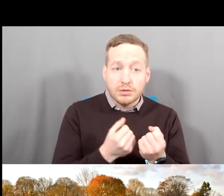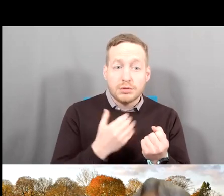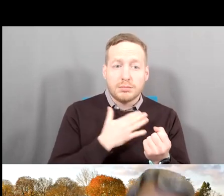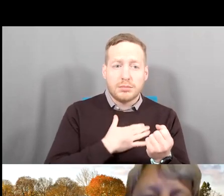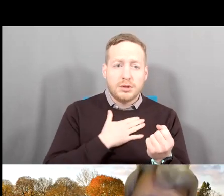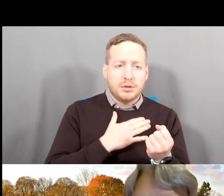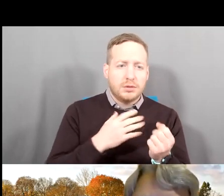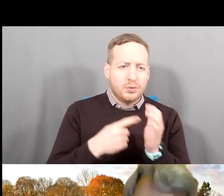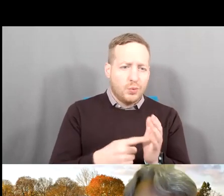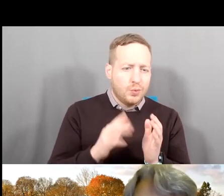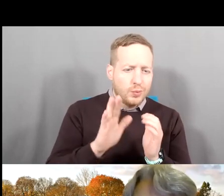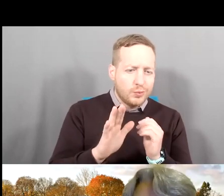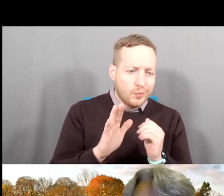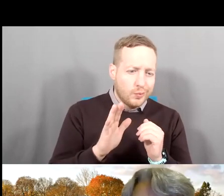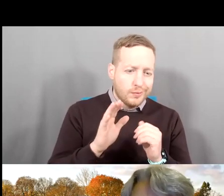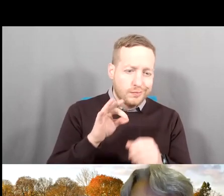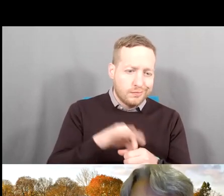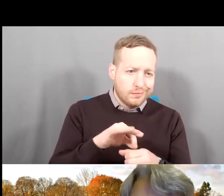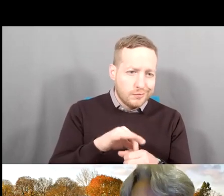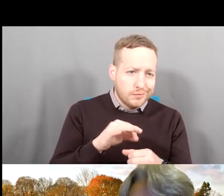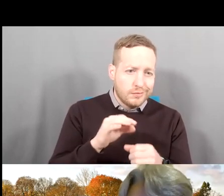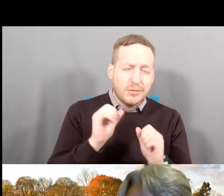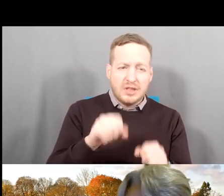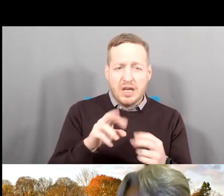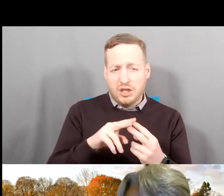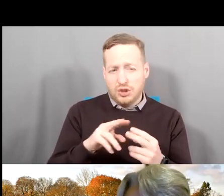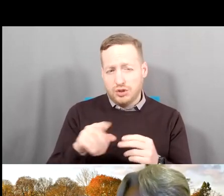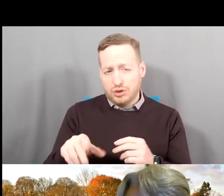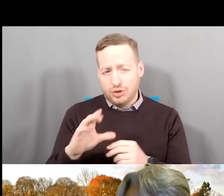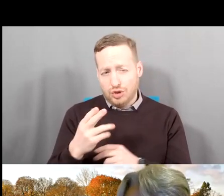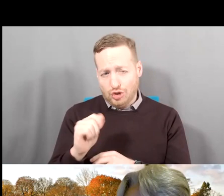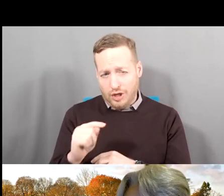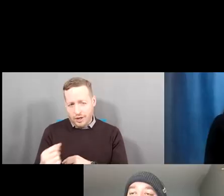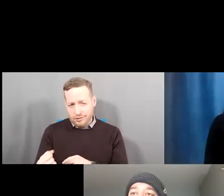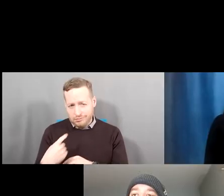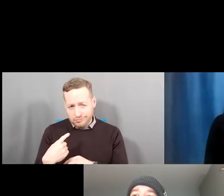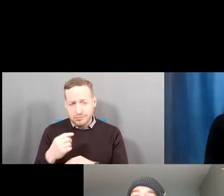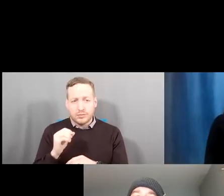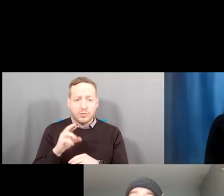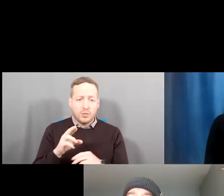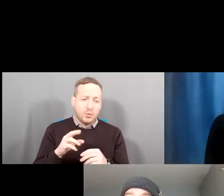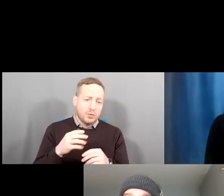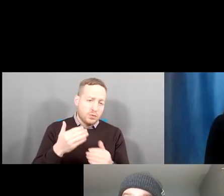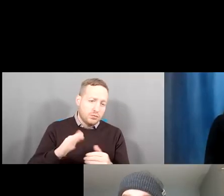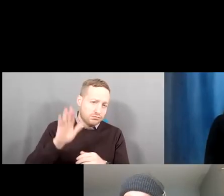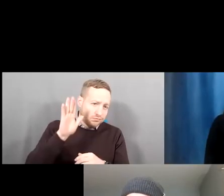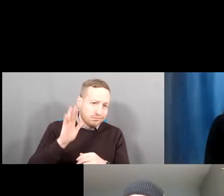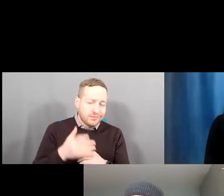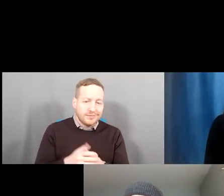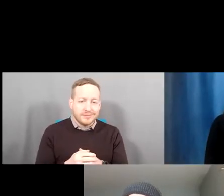So are we all in favor? If you are, please show your vote. You can do that either in the